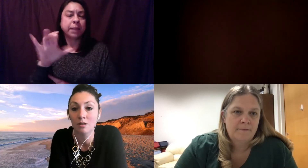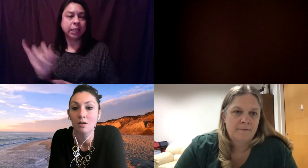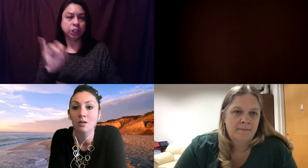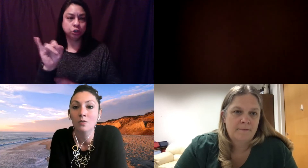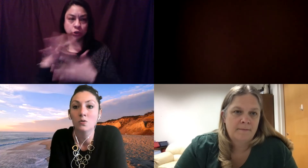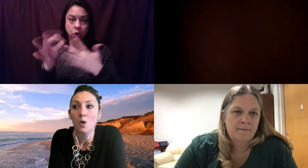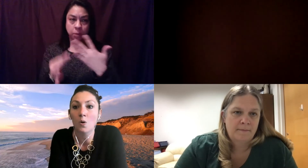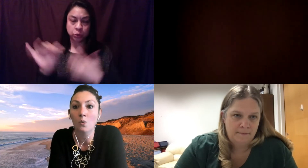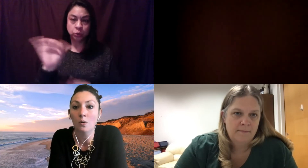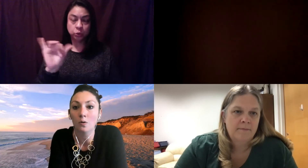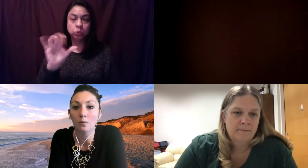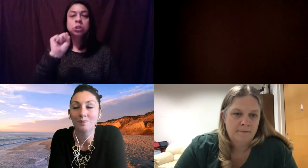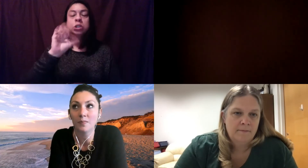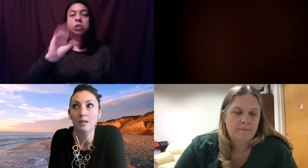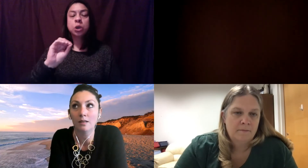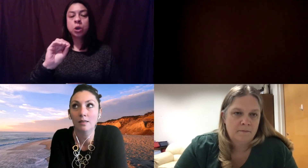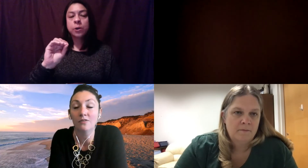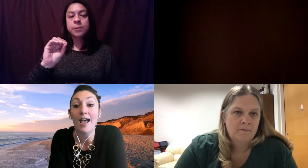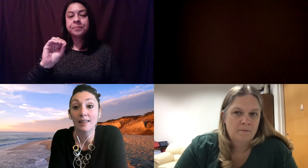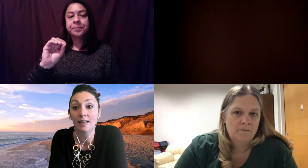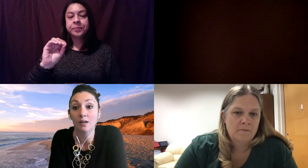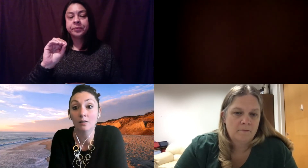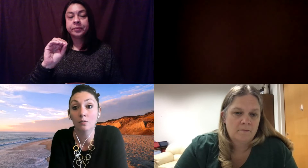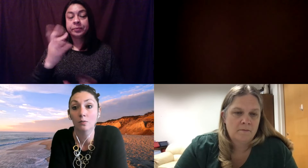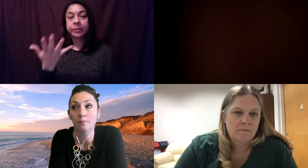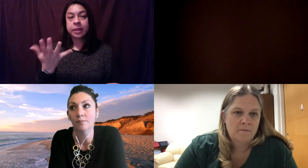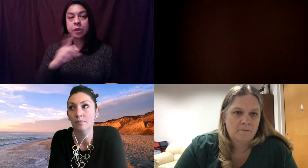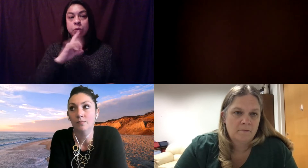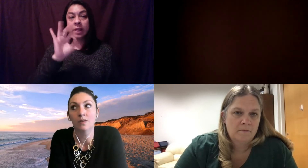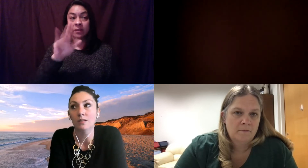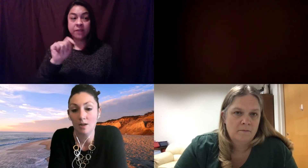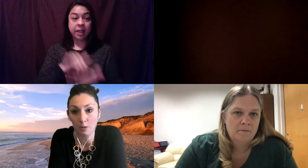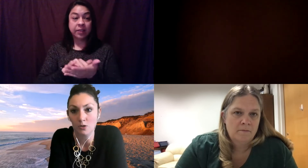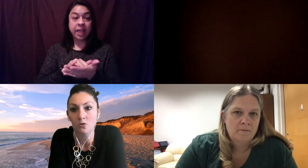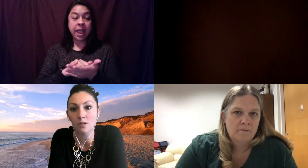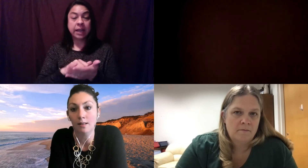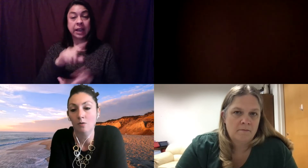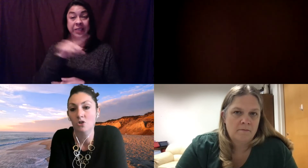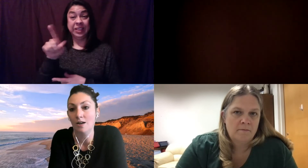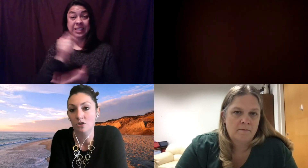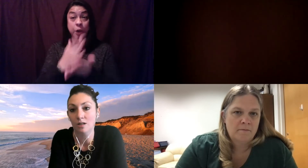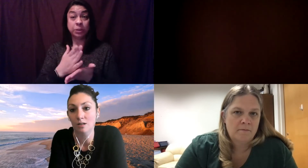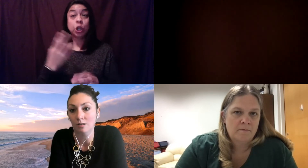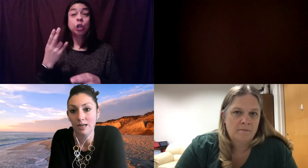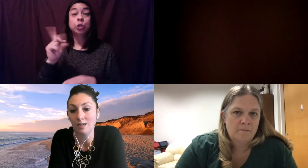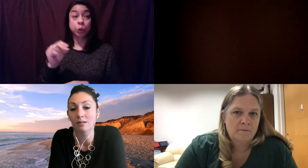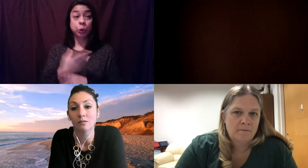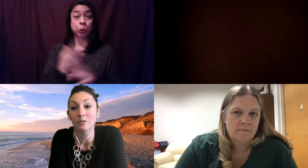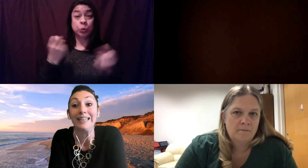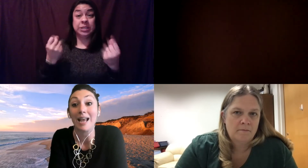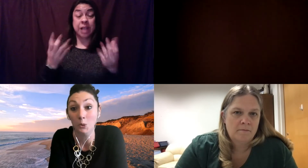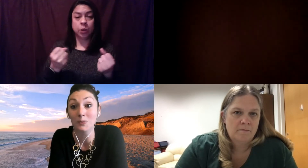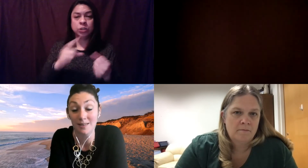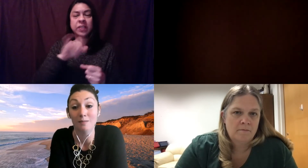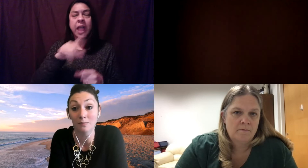options. So the fact that these therapists use sign language actually like